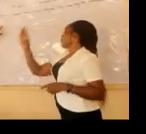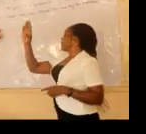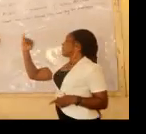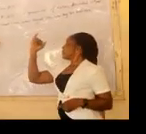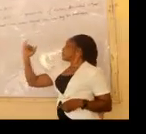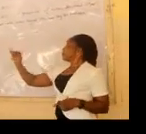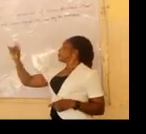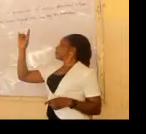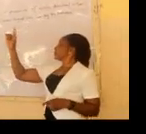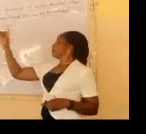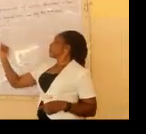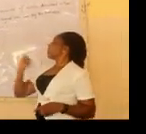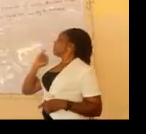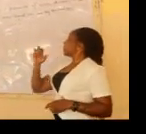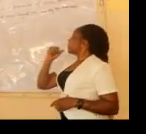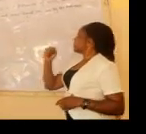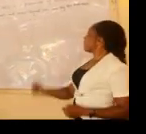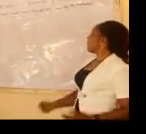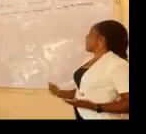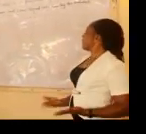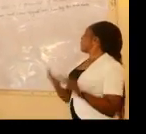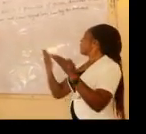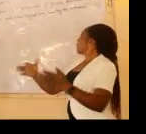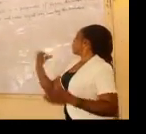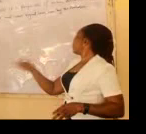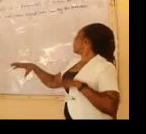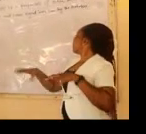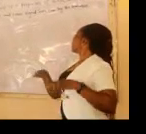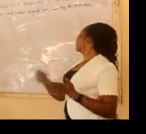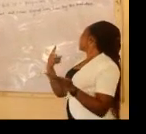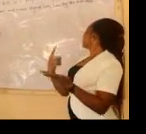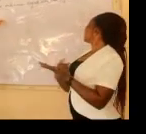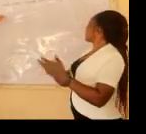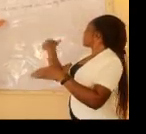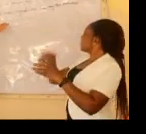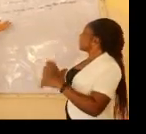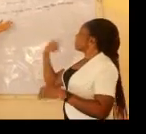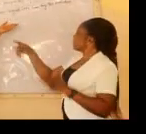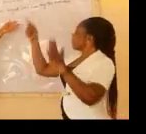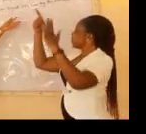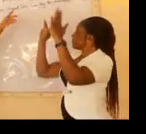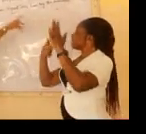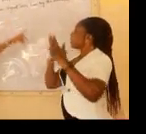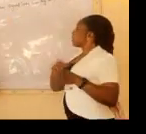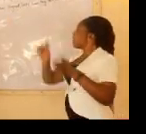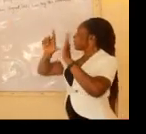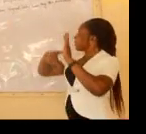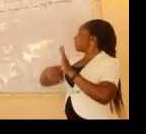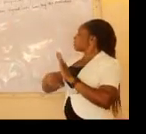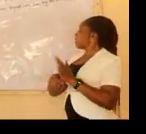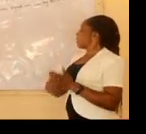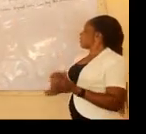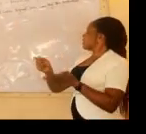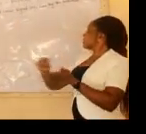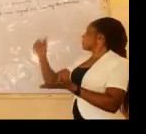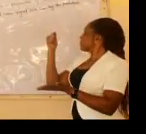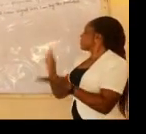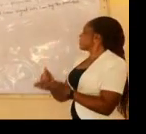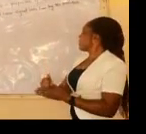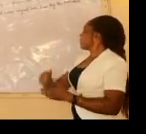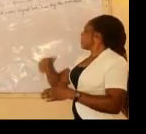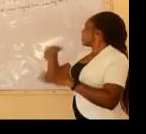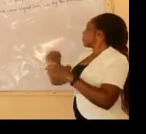A bill is a proposal of action discussed in the parliament and later signed into law by the